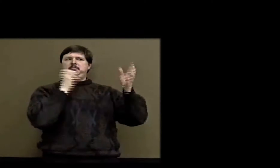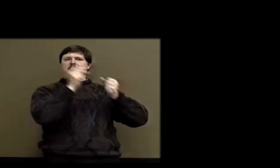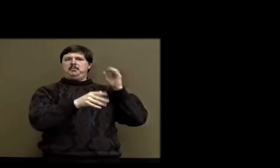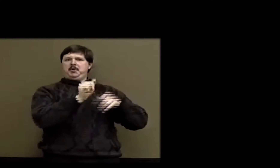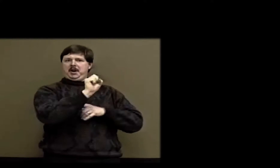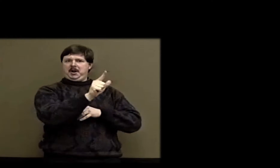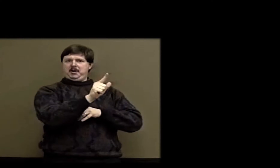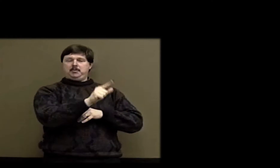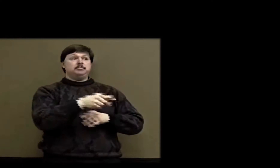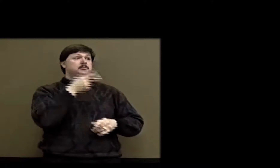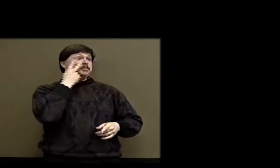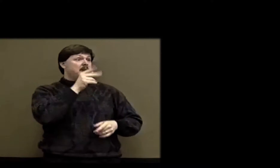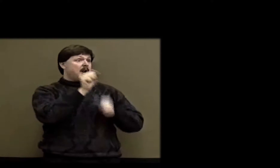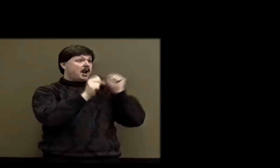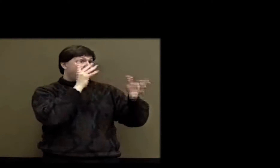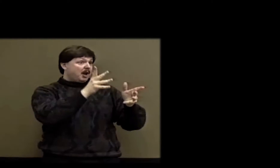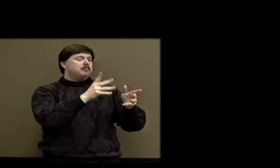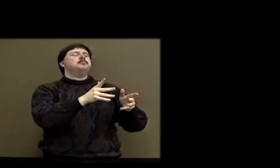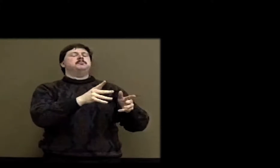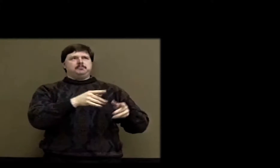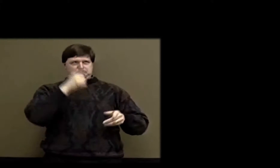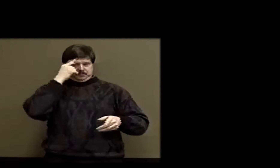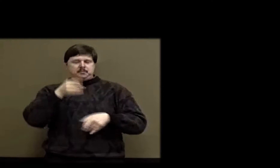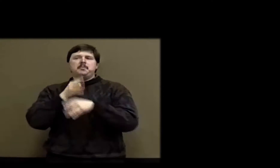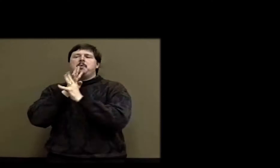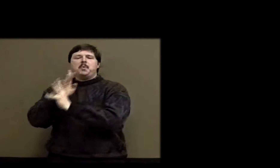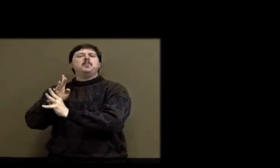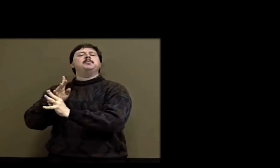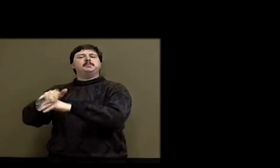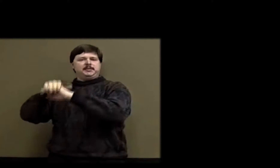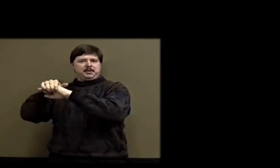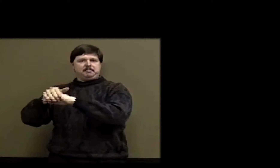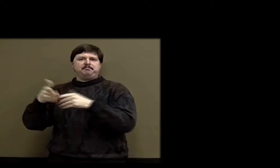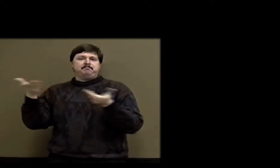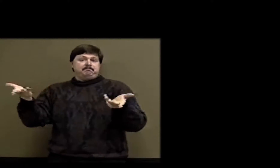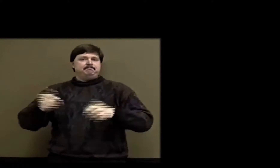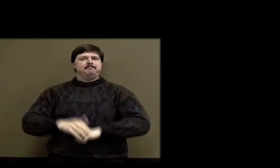into American Sign Language, and I can see American Sign Language and interpret into English.